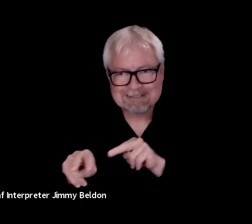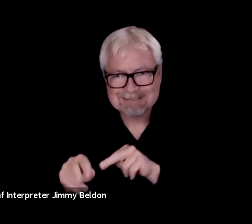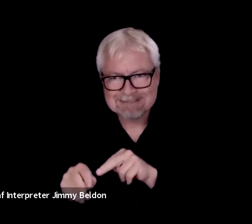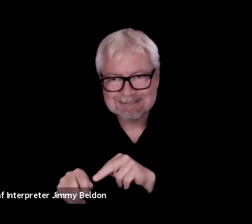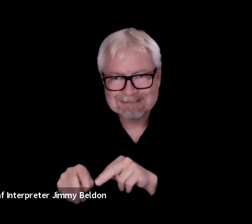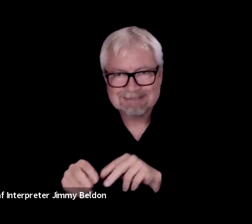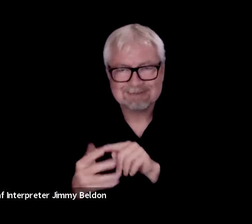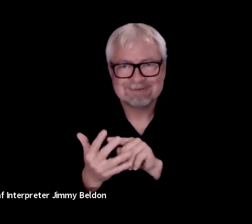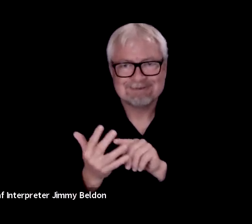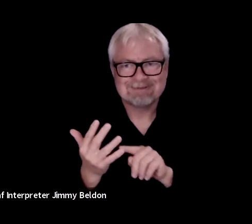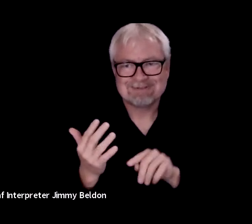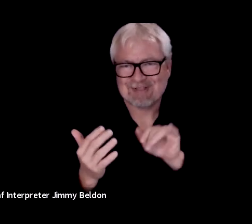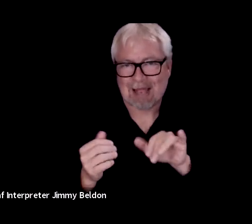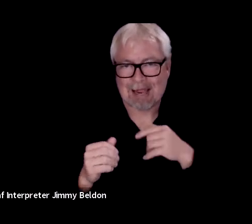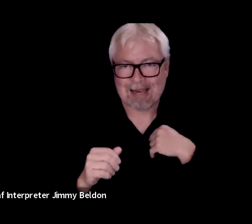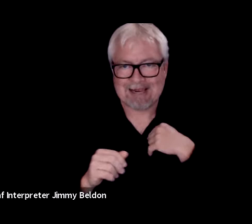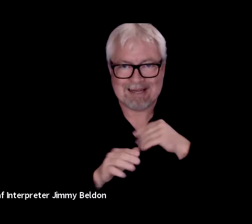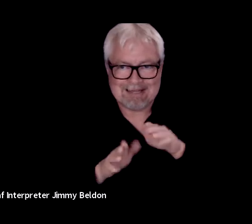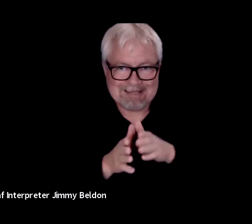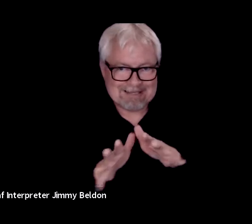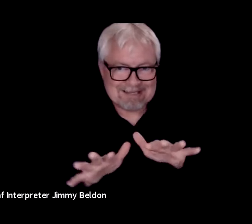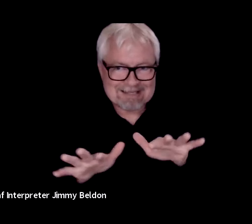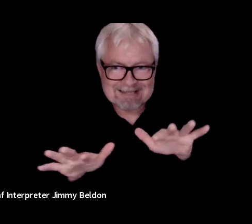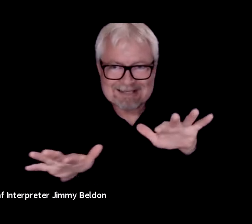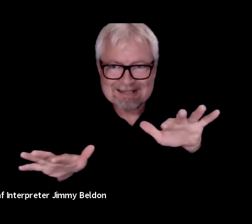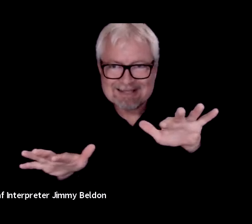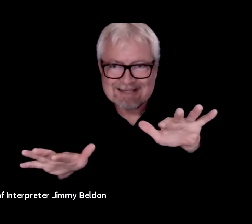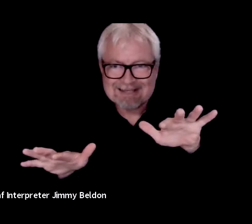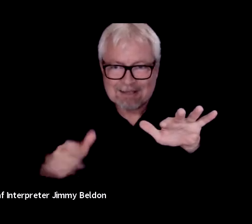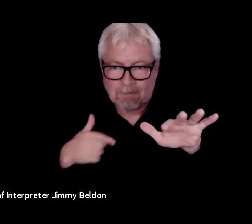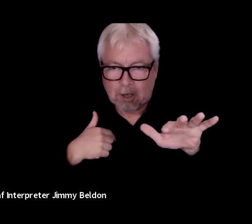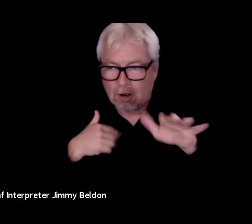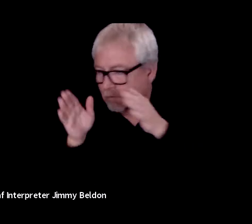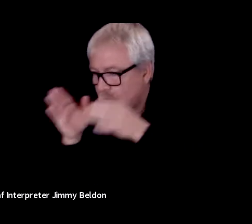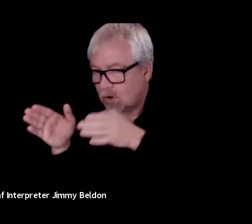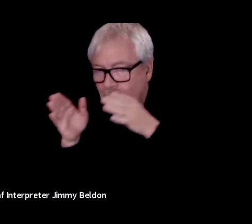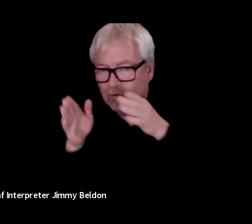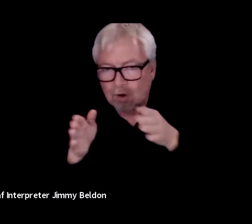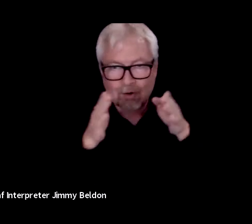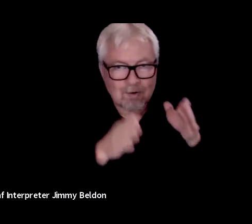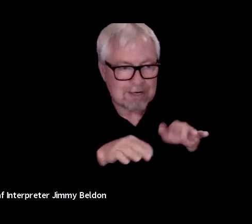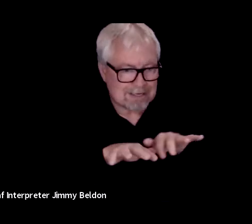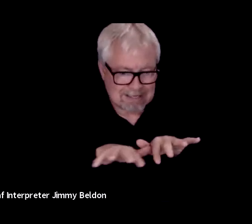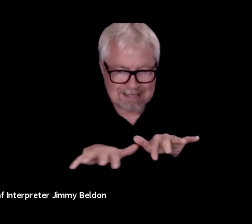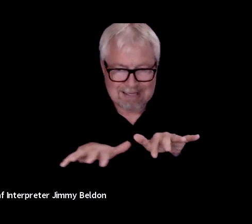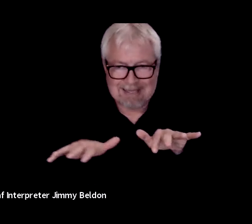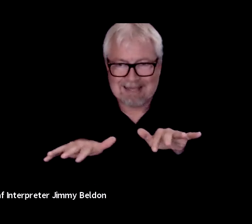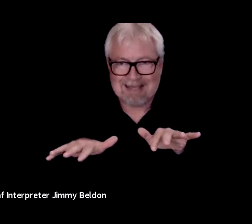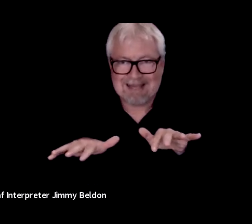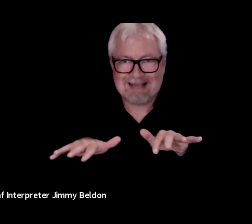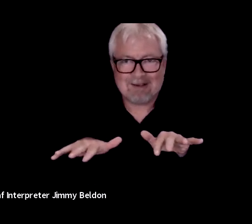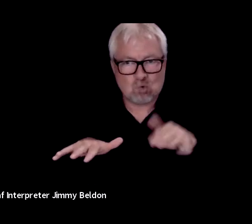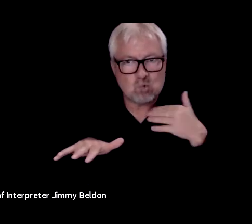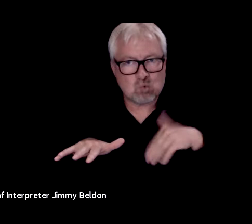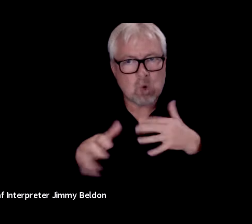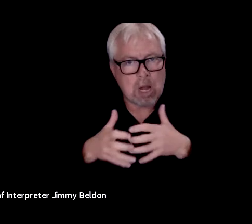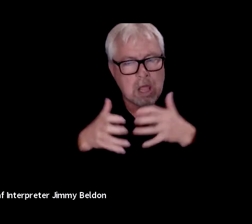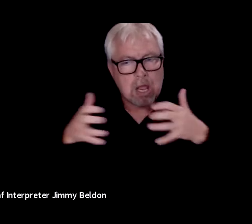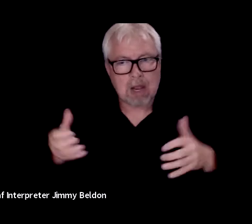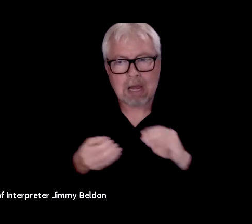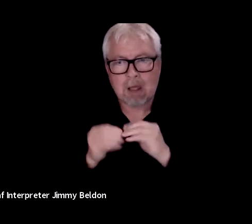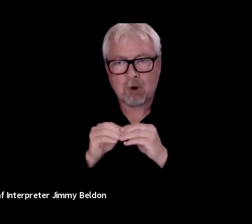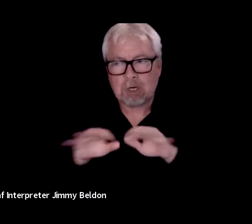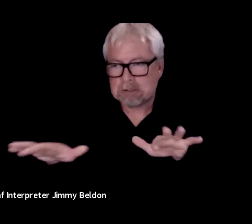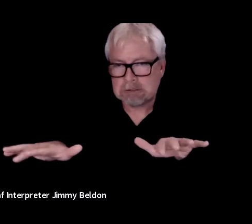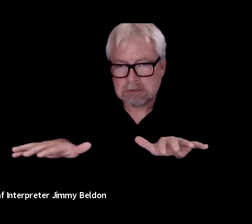that, but we do continue to get information out and need to get information out to people